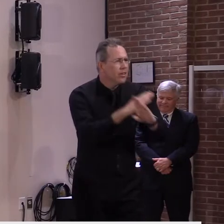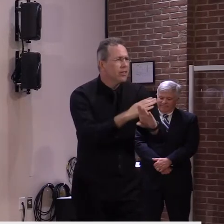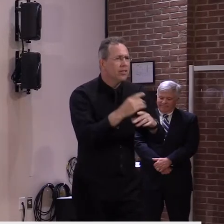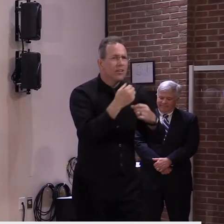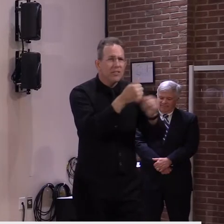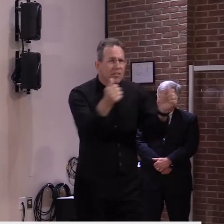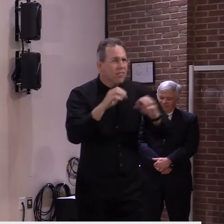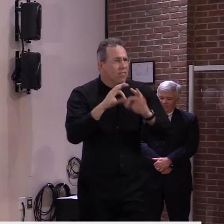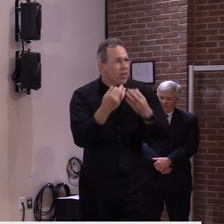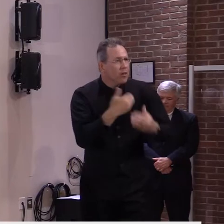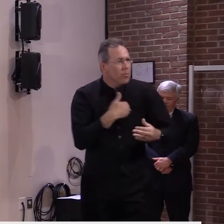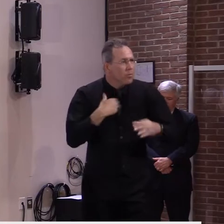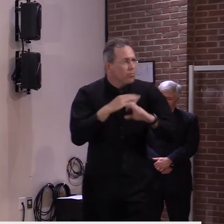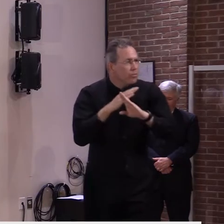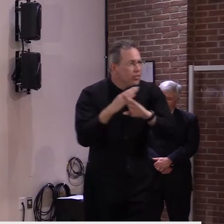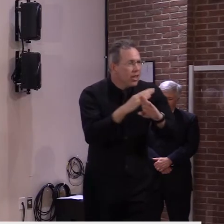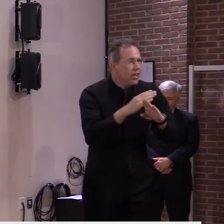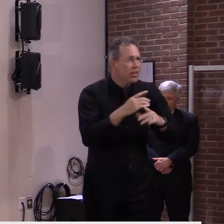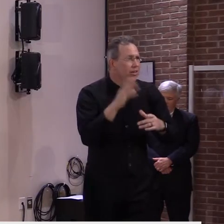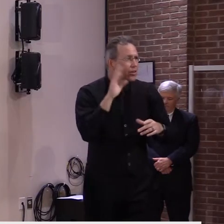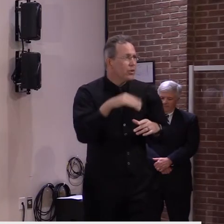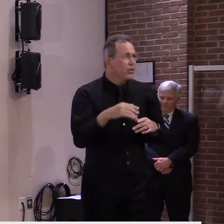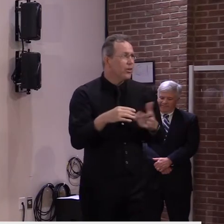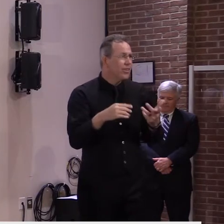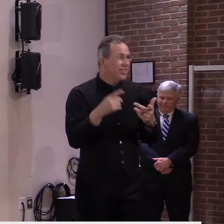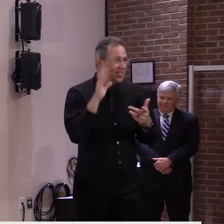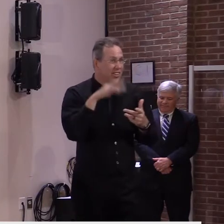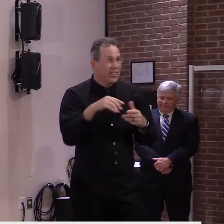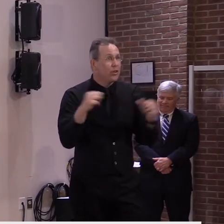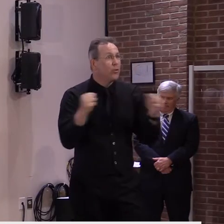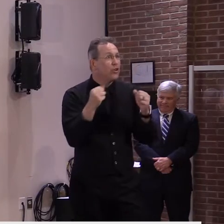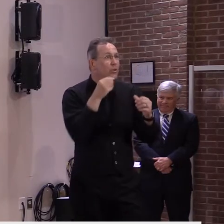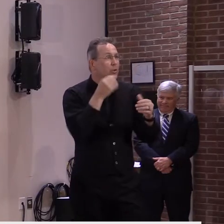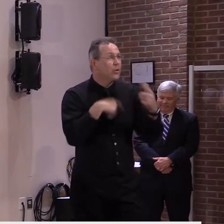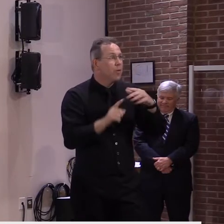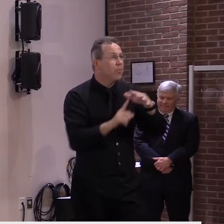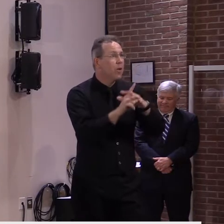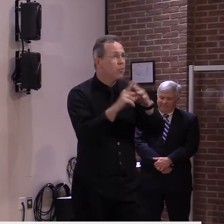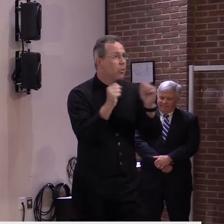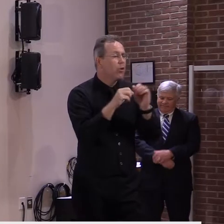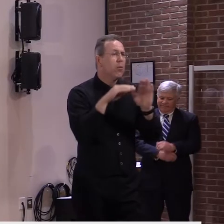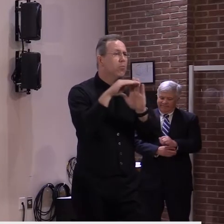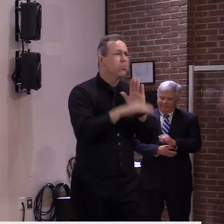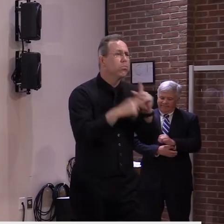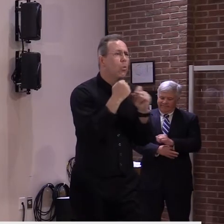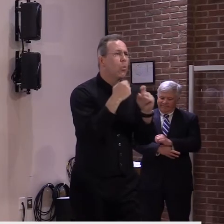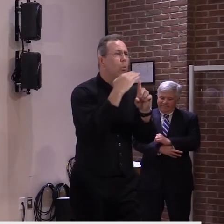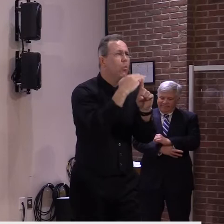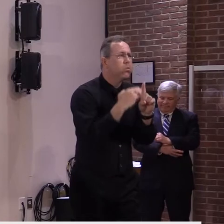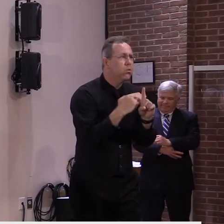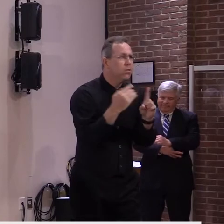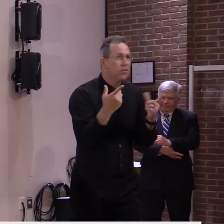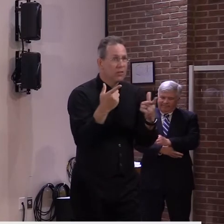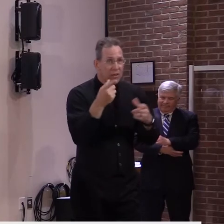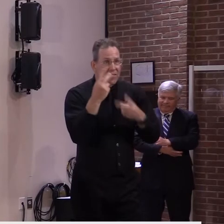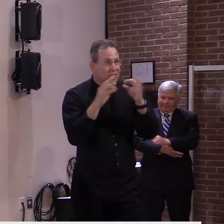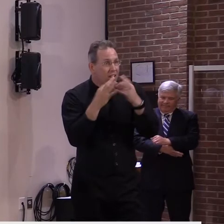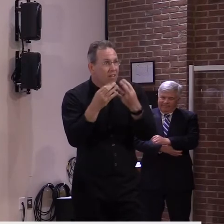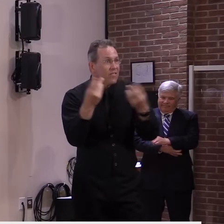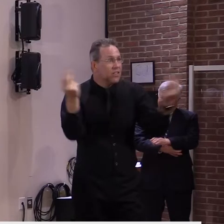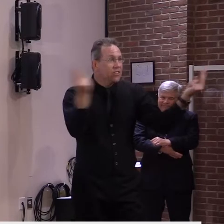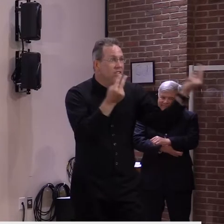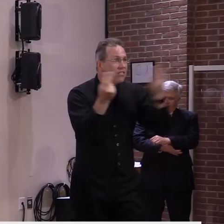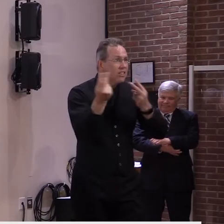when the coronavirus comes back, because it's not going to leave us. We're going to have to deal with this in years to come.